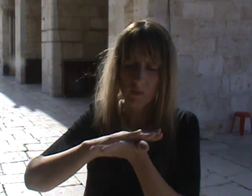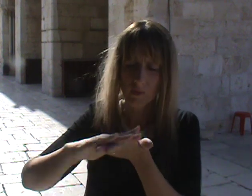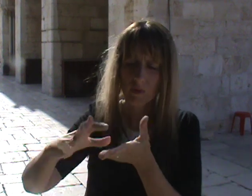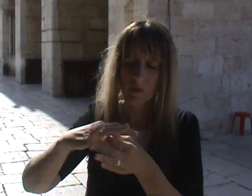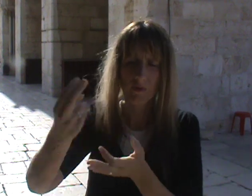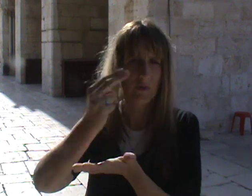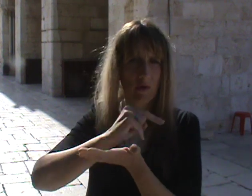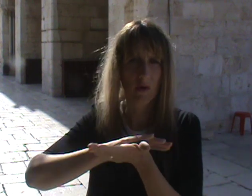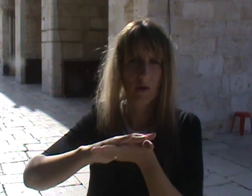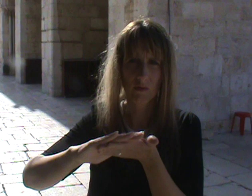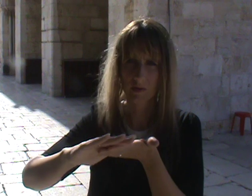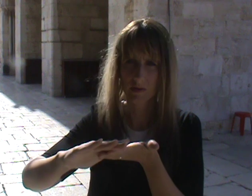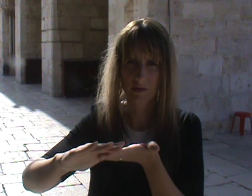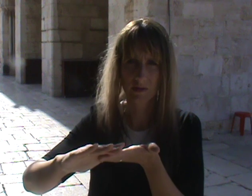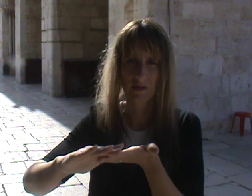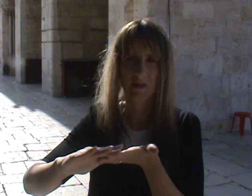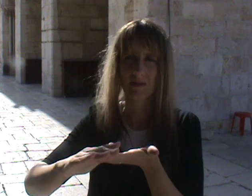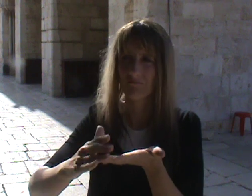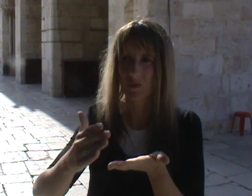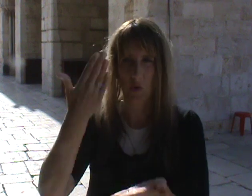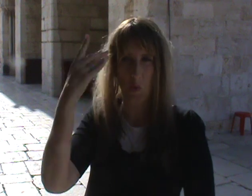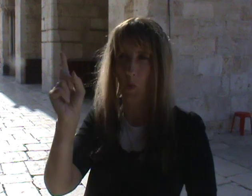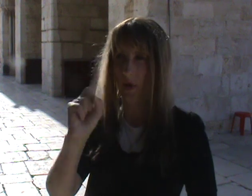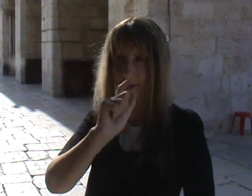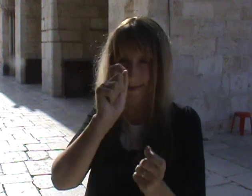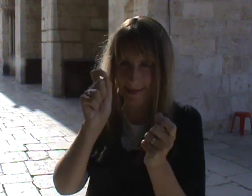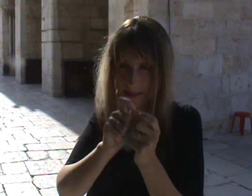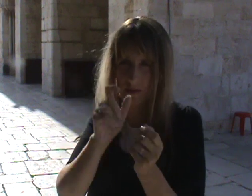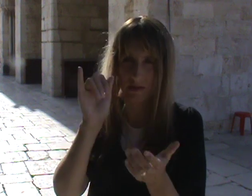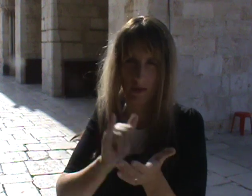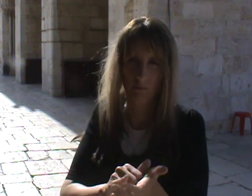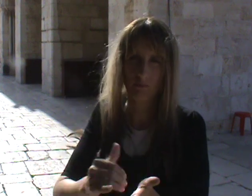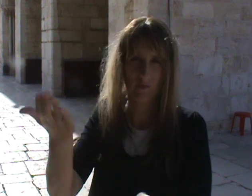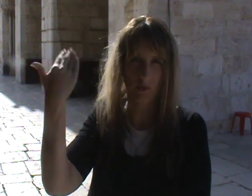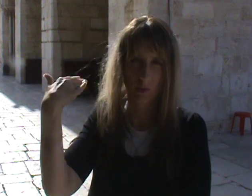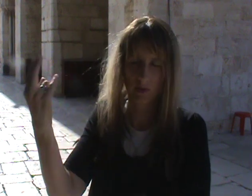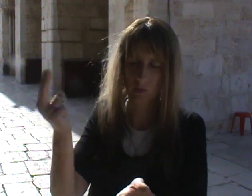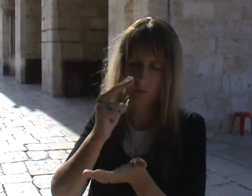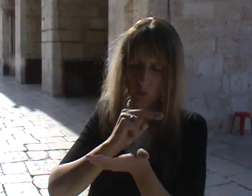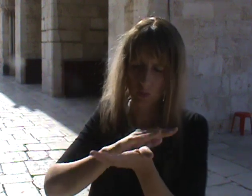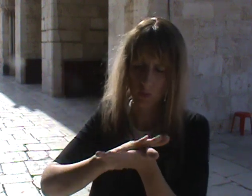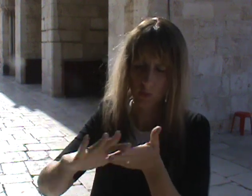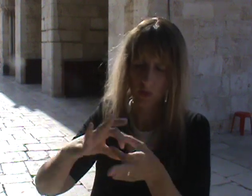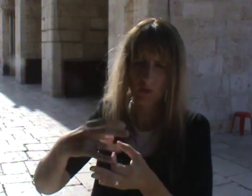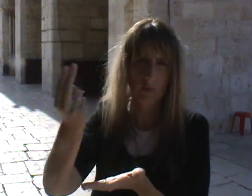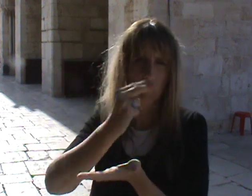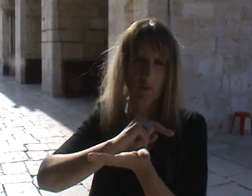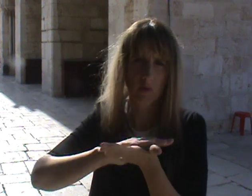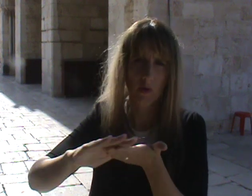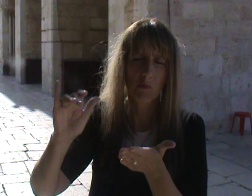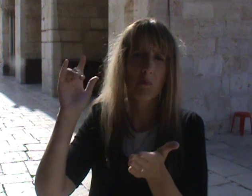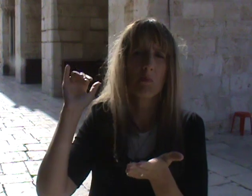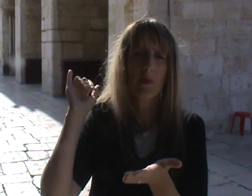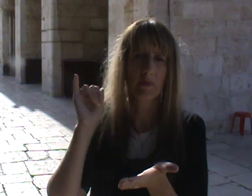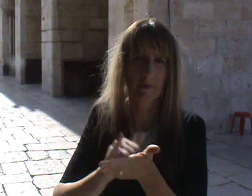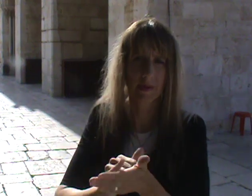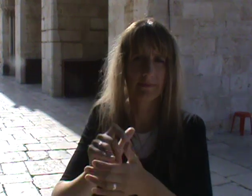The Holy of Holies. Where it was exactly, we don't know. But we do know that it was